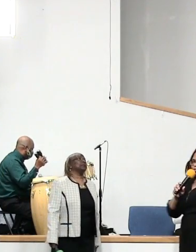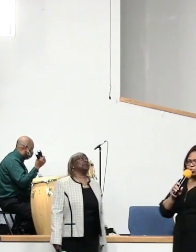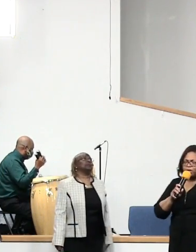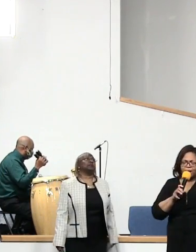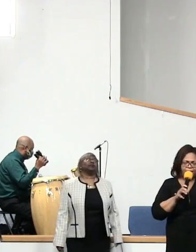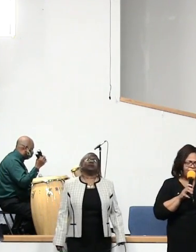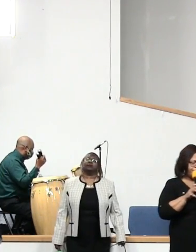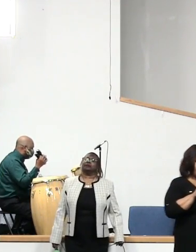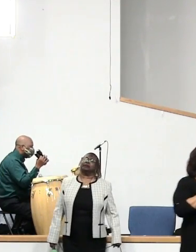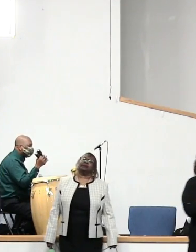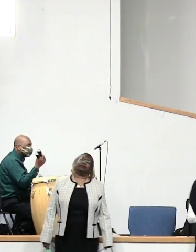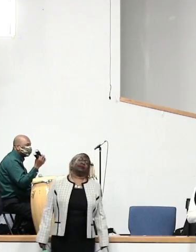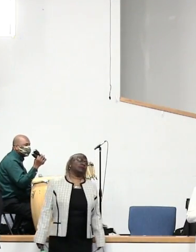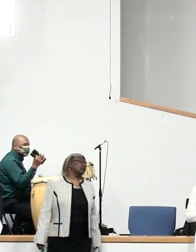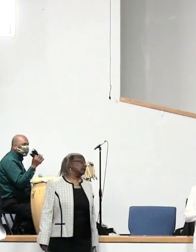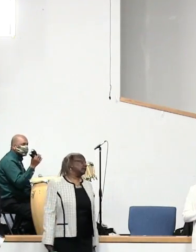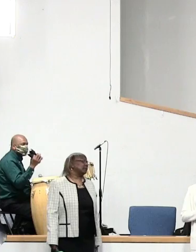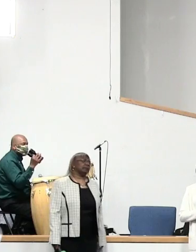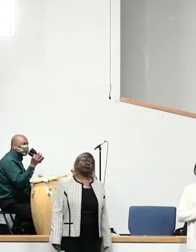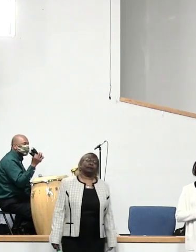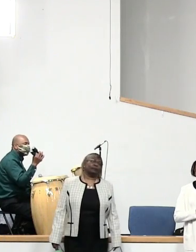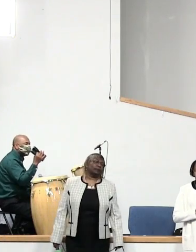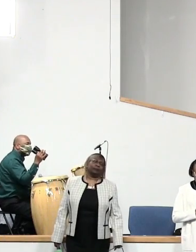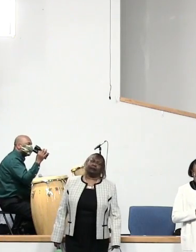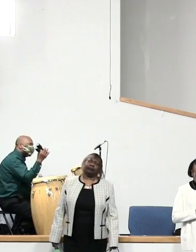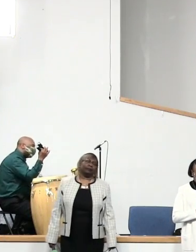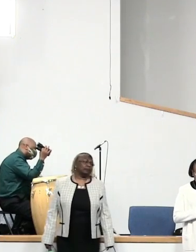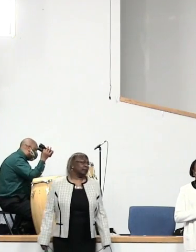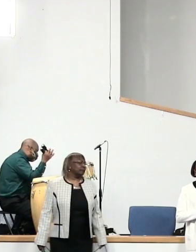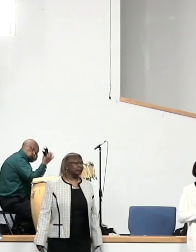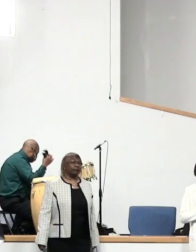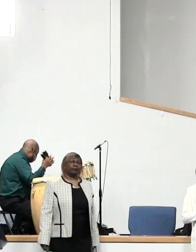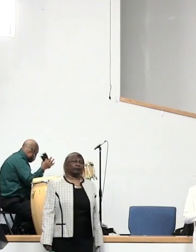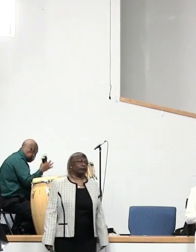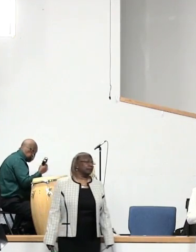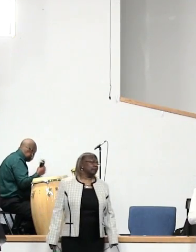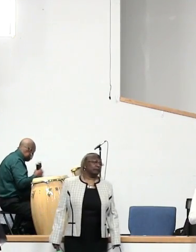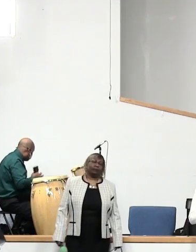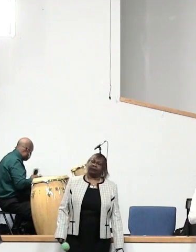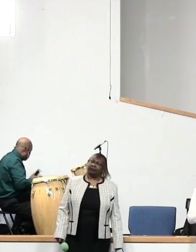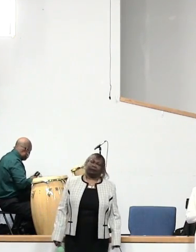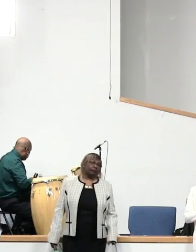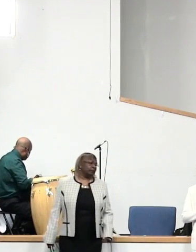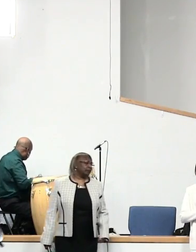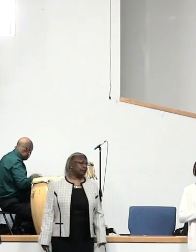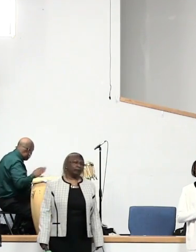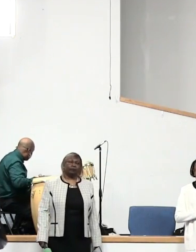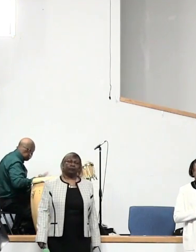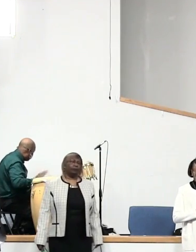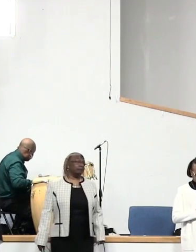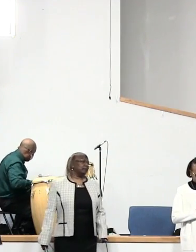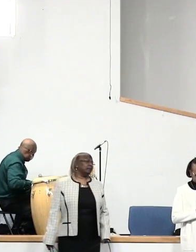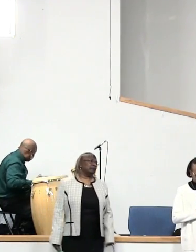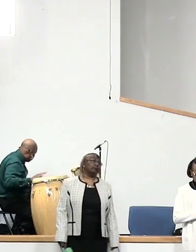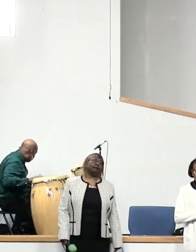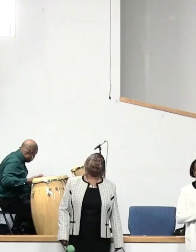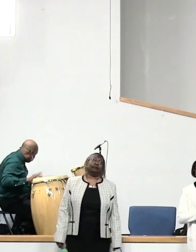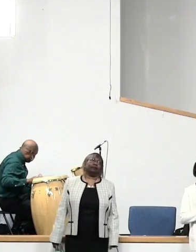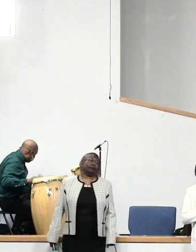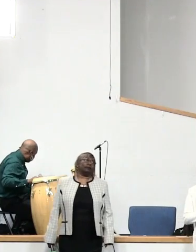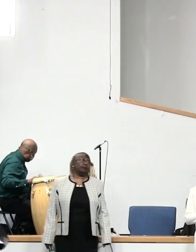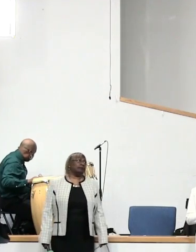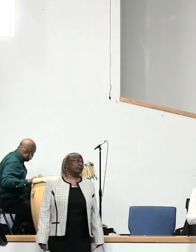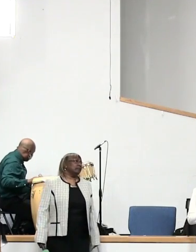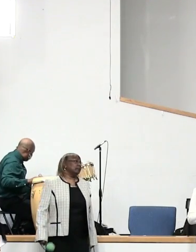us like you do, God. No one can heal us like you do, God. No one can protect us like you do, God.